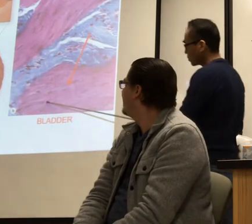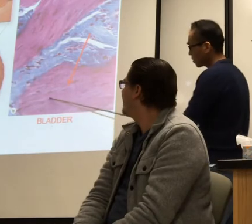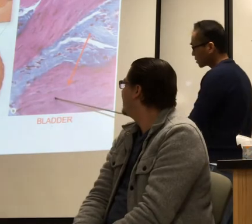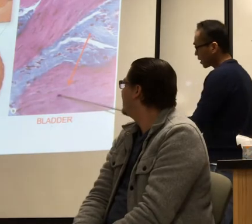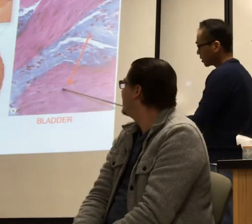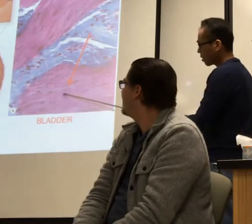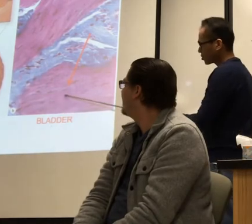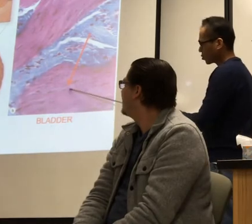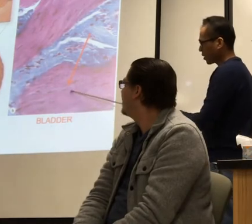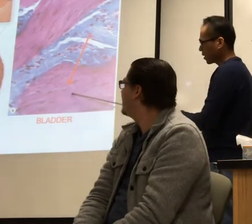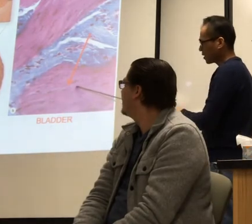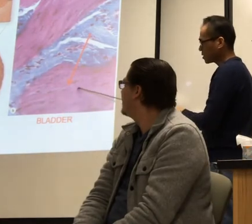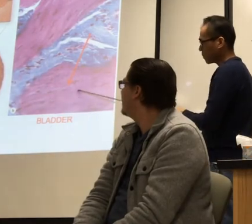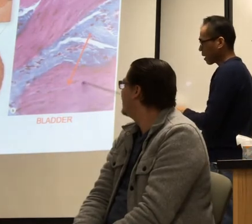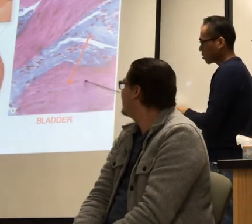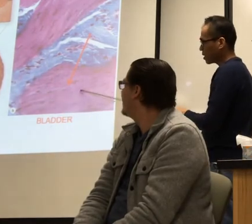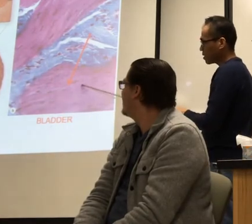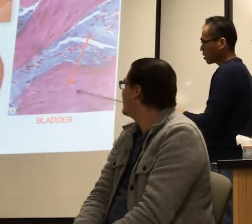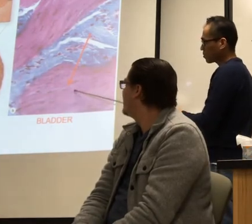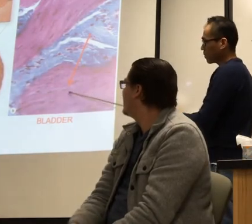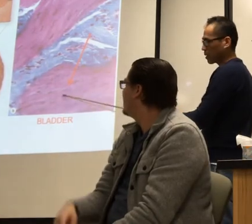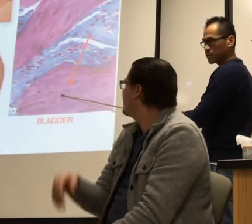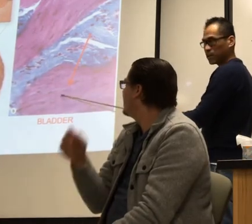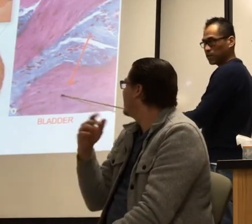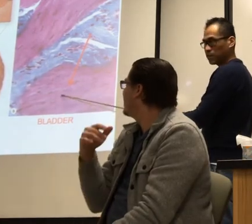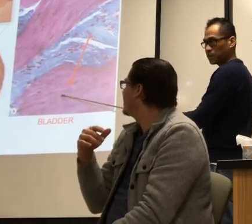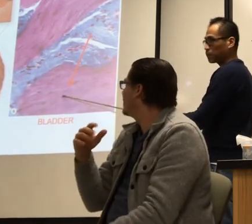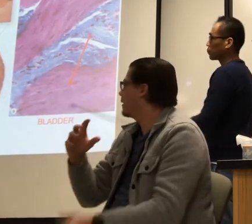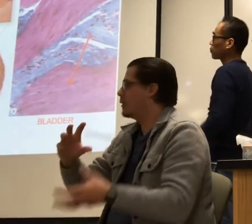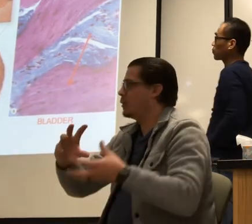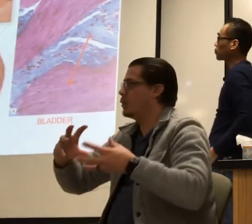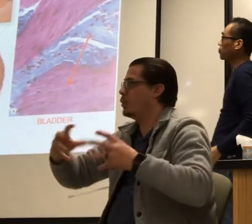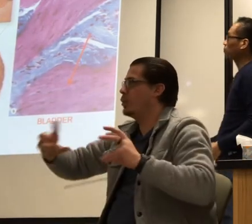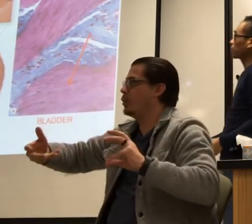And the muscle looks kind of all squiggly and spirally under the microscope.